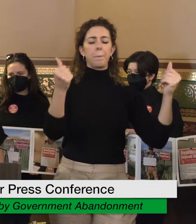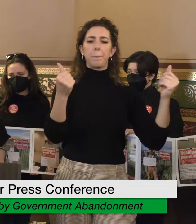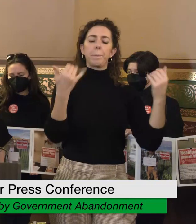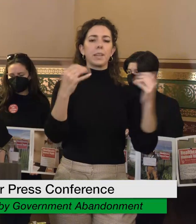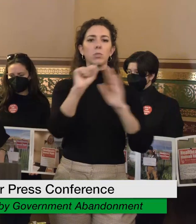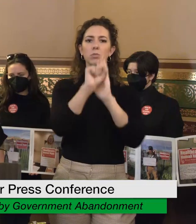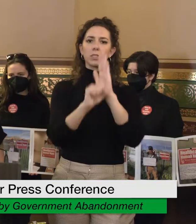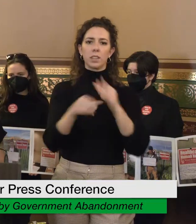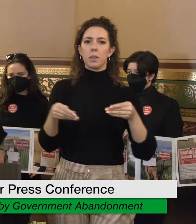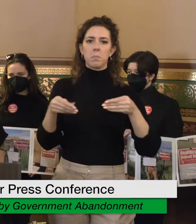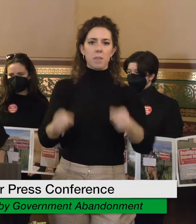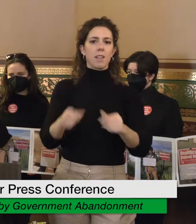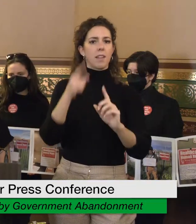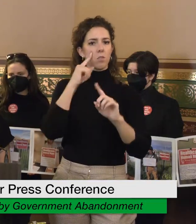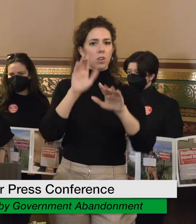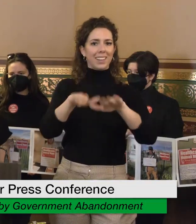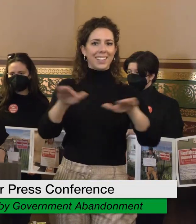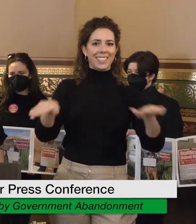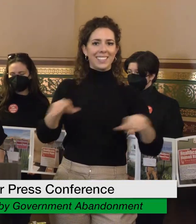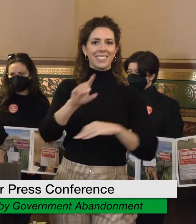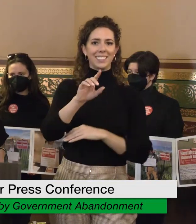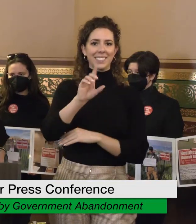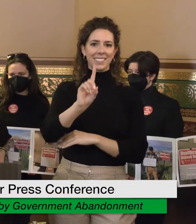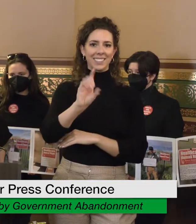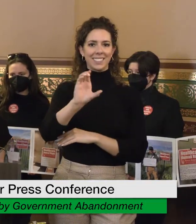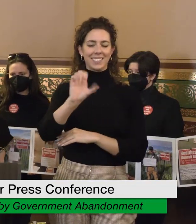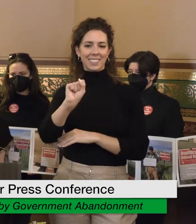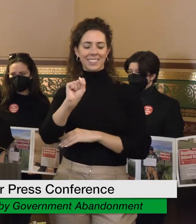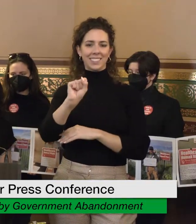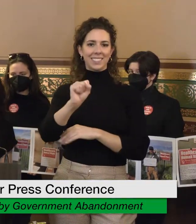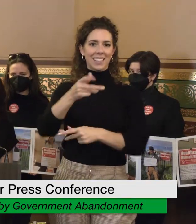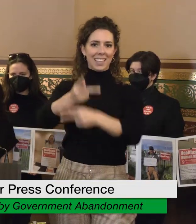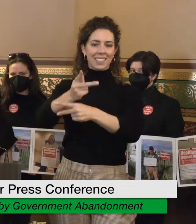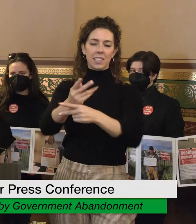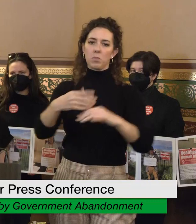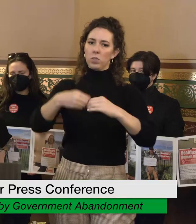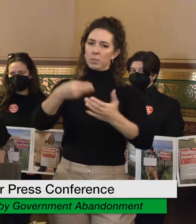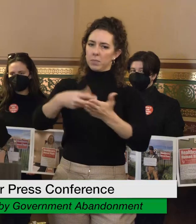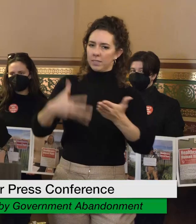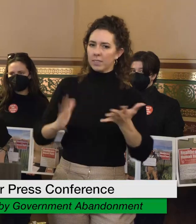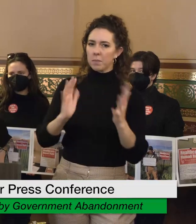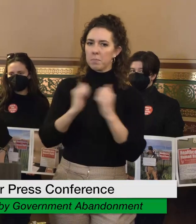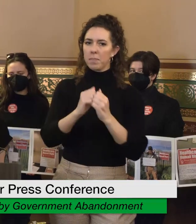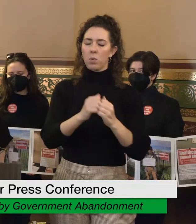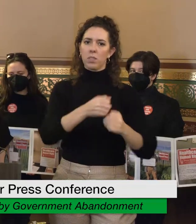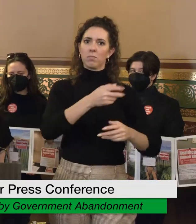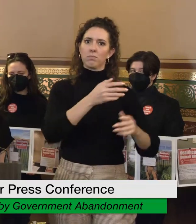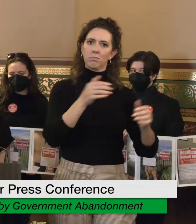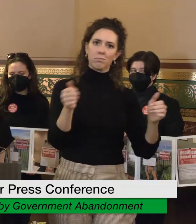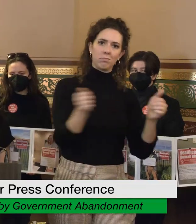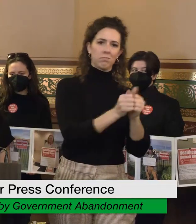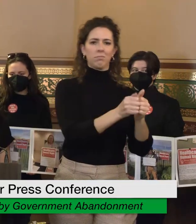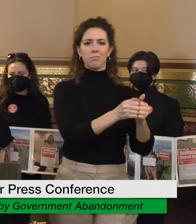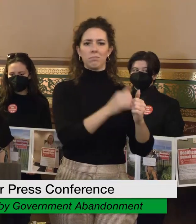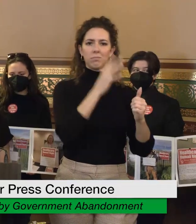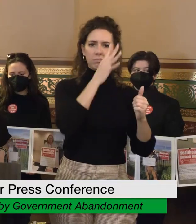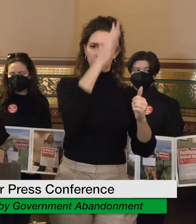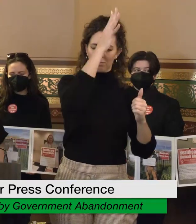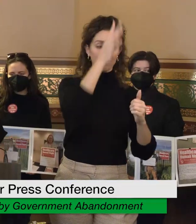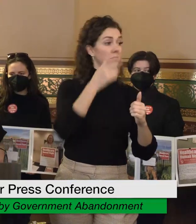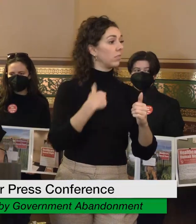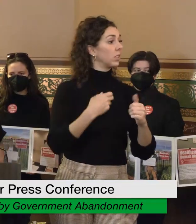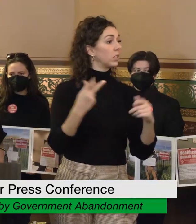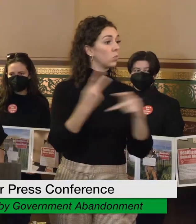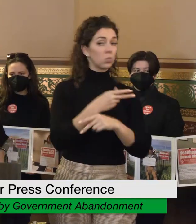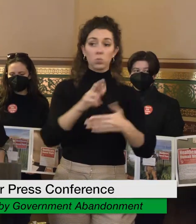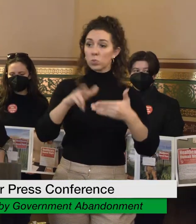to pay for children in DCF custody, which is much more expensive than keeping them with their parents. The ultimate result of incarceration, especially